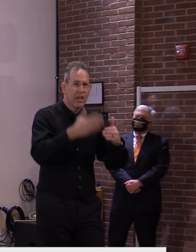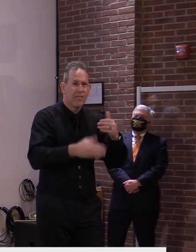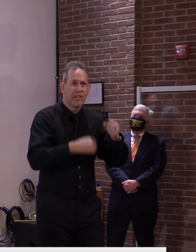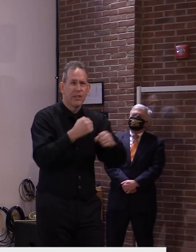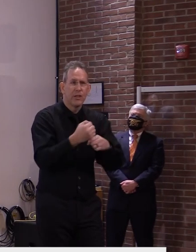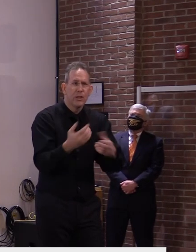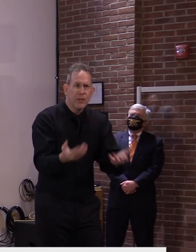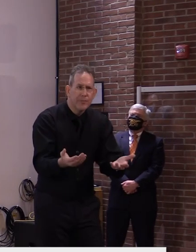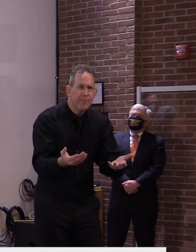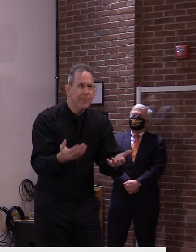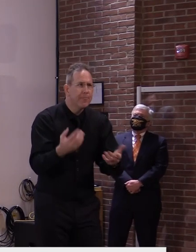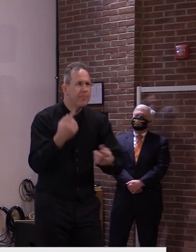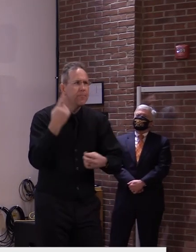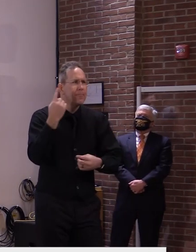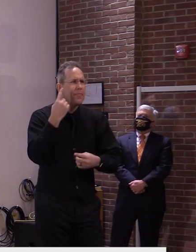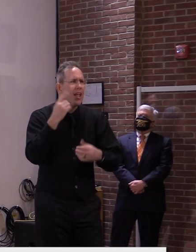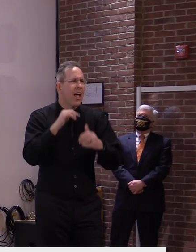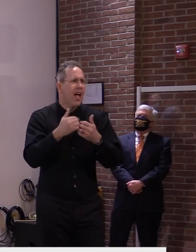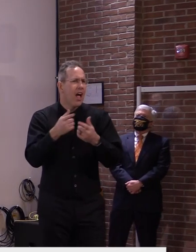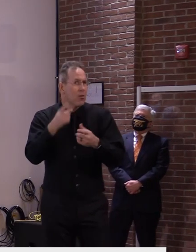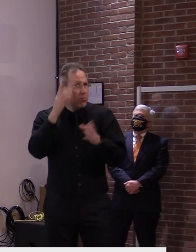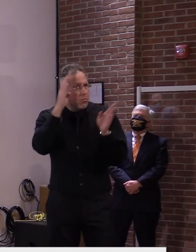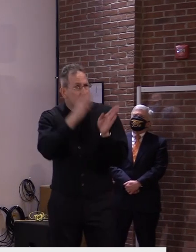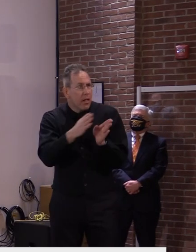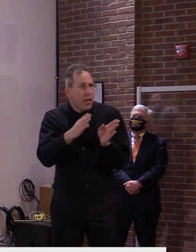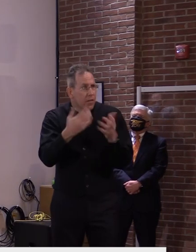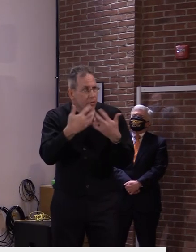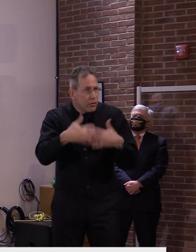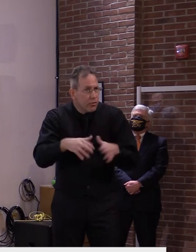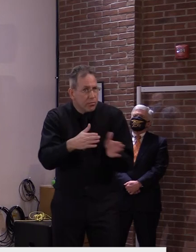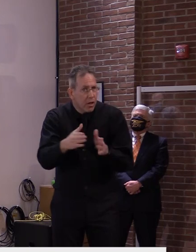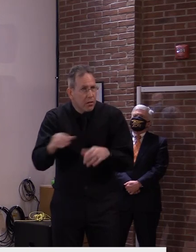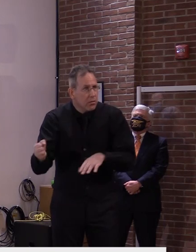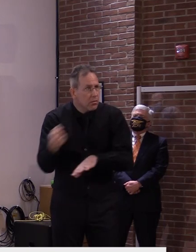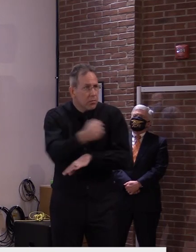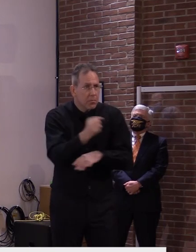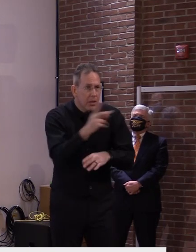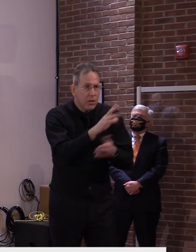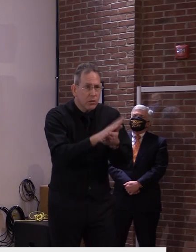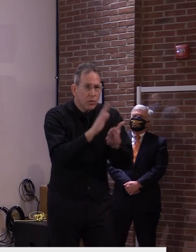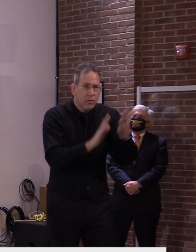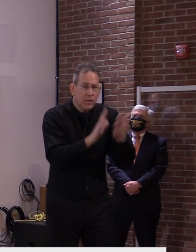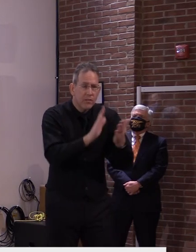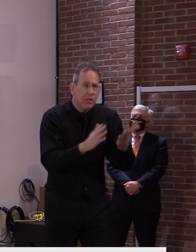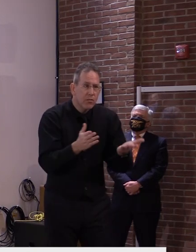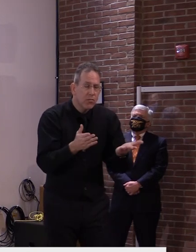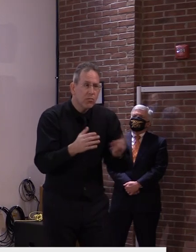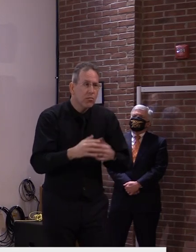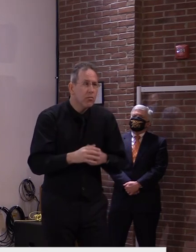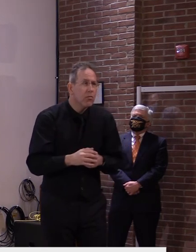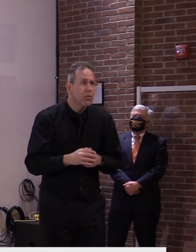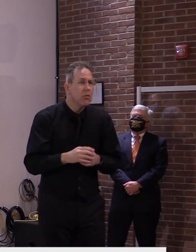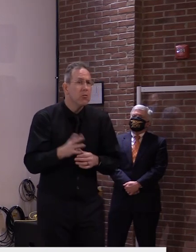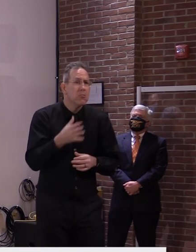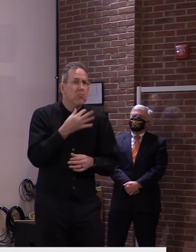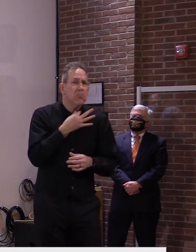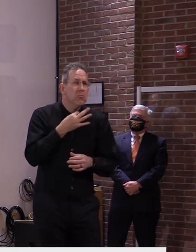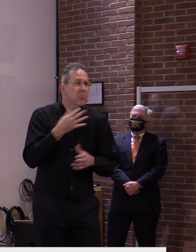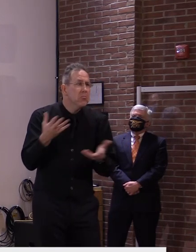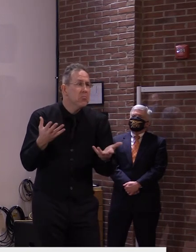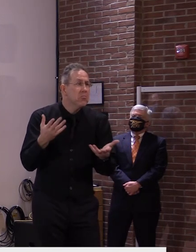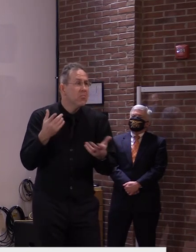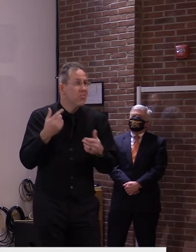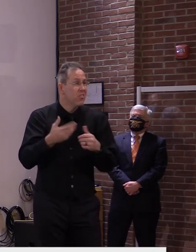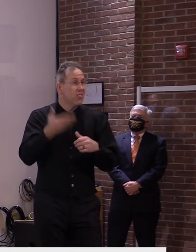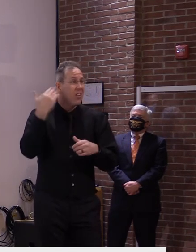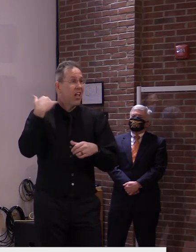light on how that's developed since making that announcement, and if there's been anything done to address some of teachers'